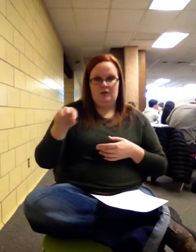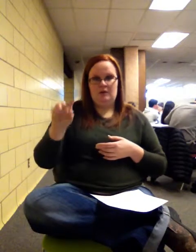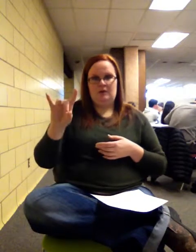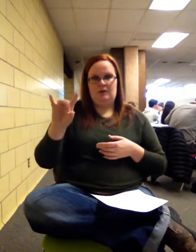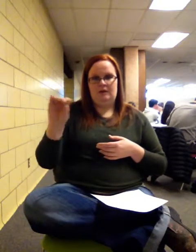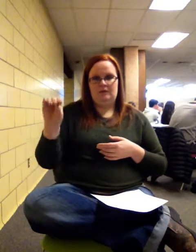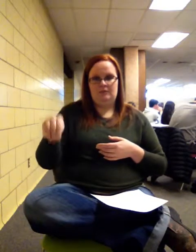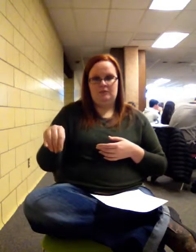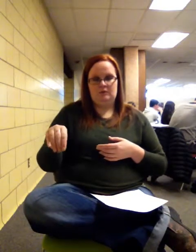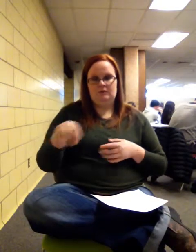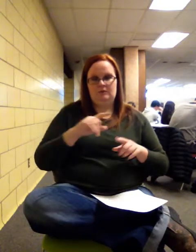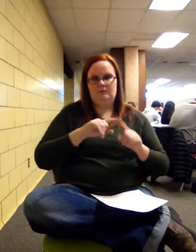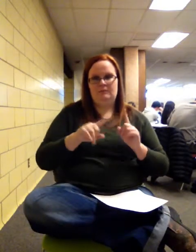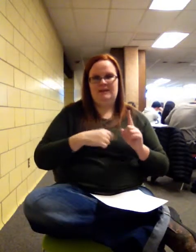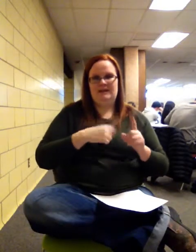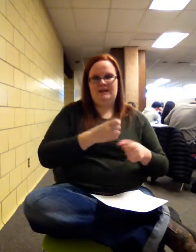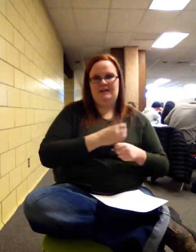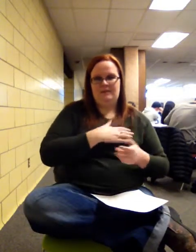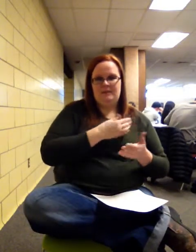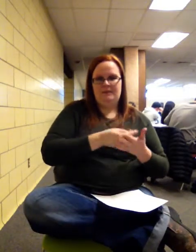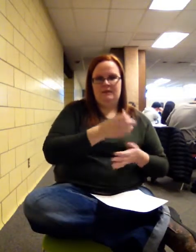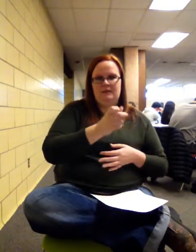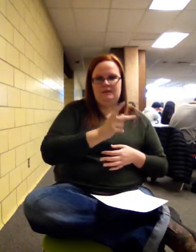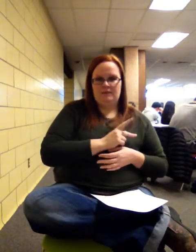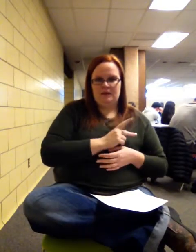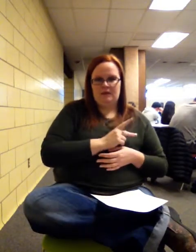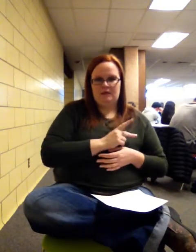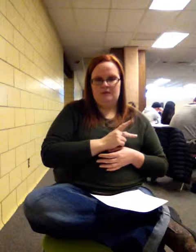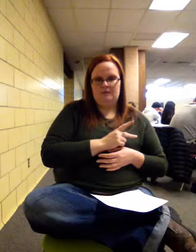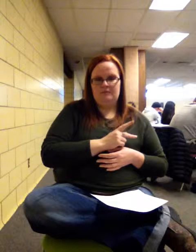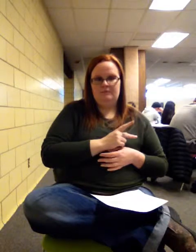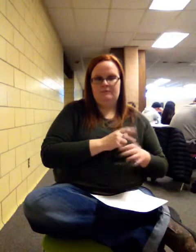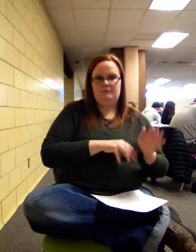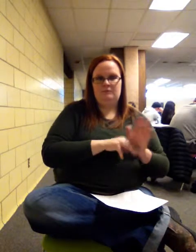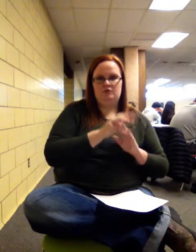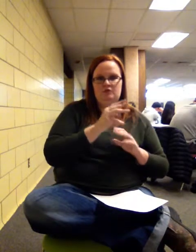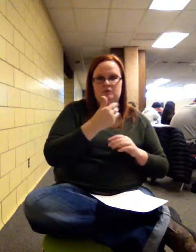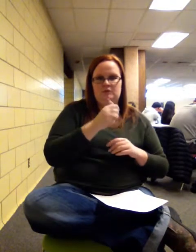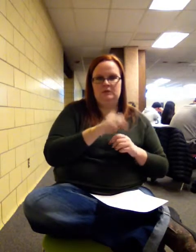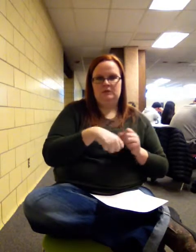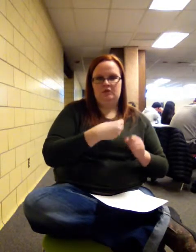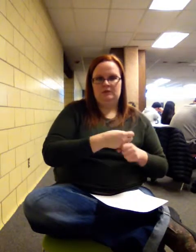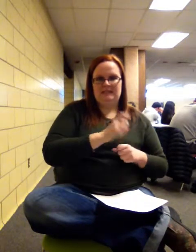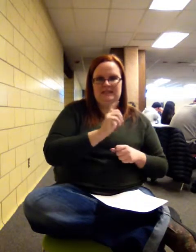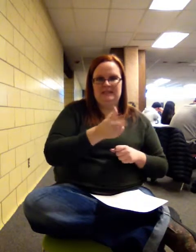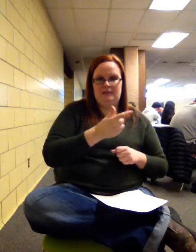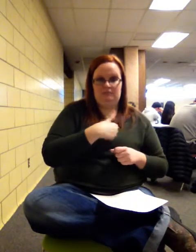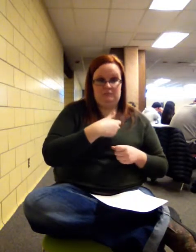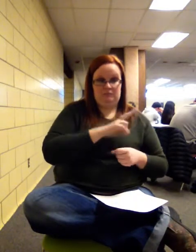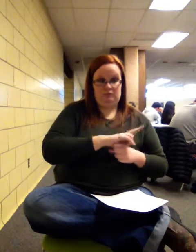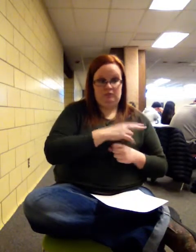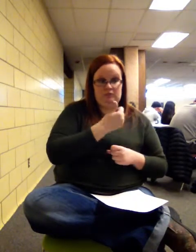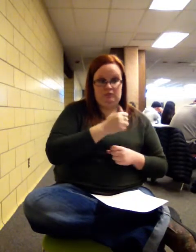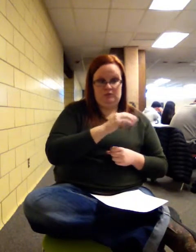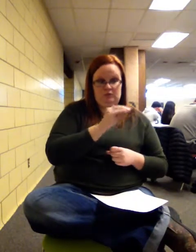But once I get my money back, because it matured 10 years later, I'm used to making 10%. If I